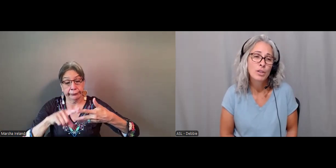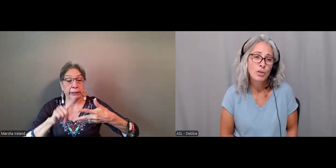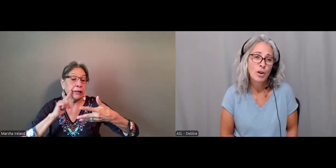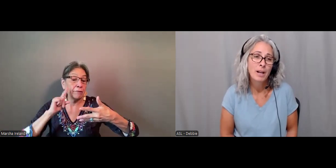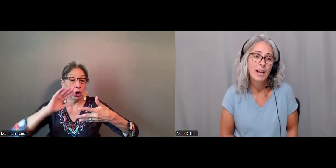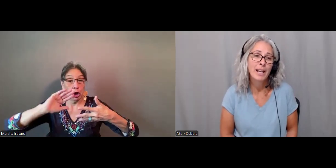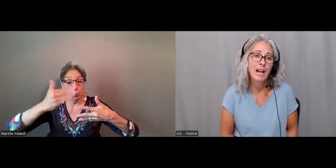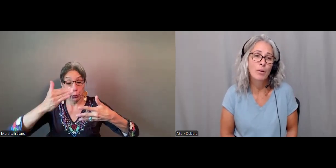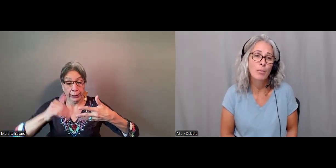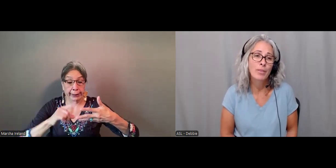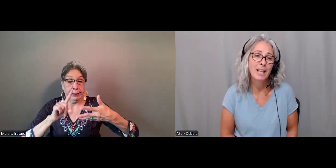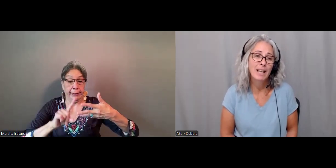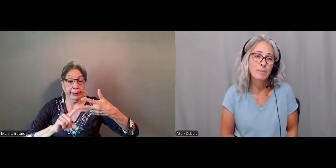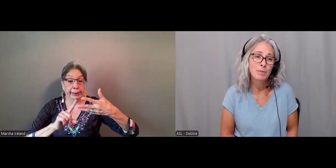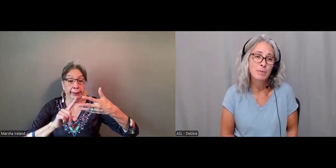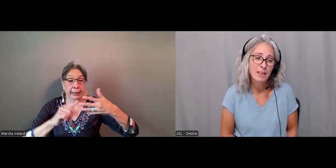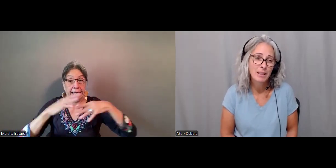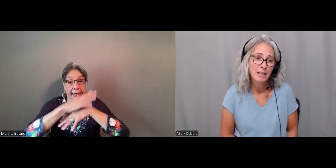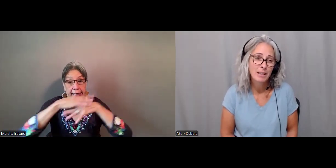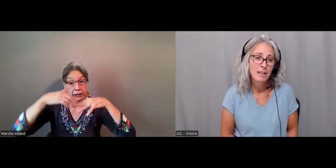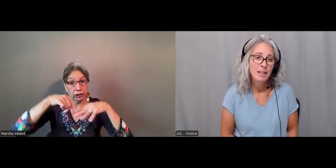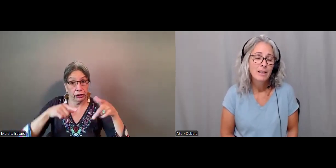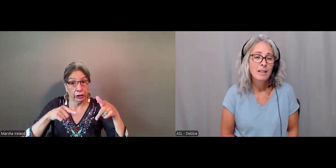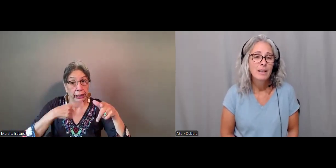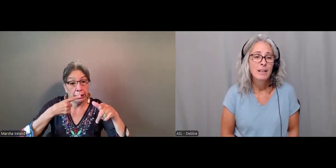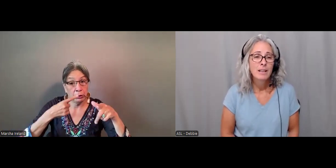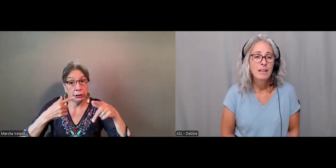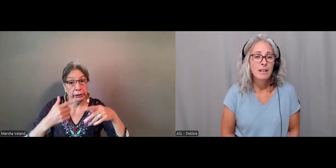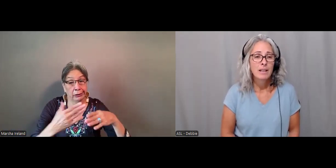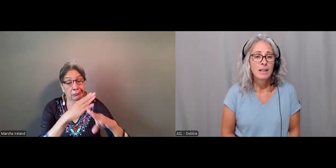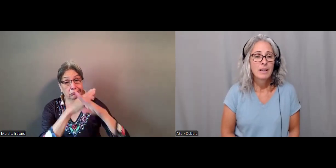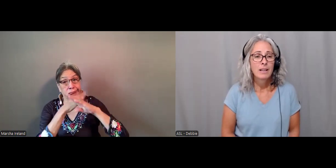all of the trauma and what that left me with.